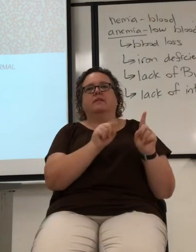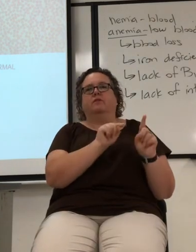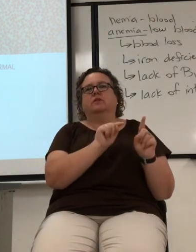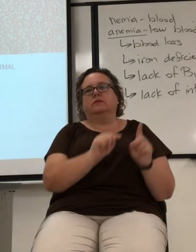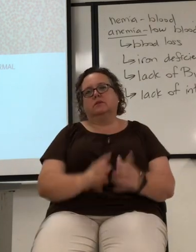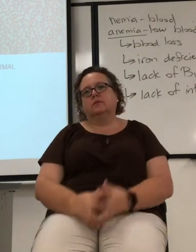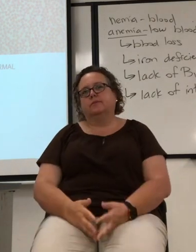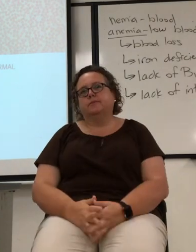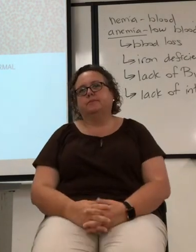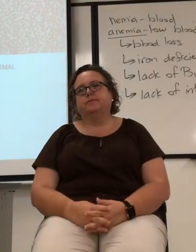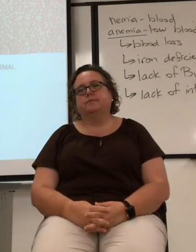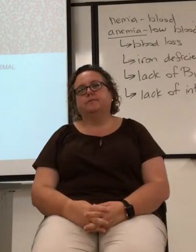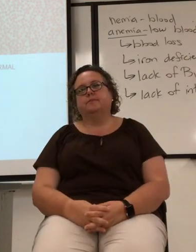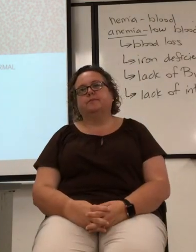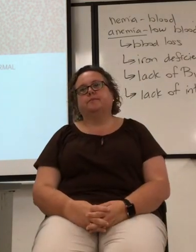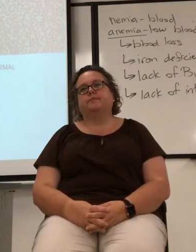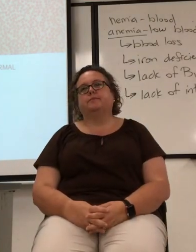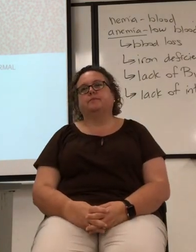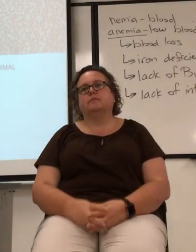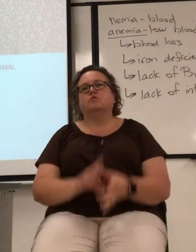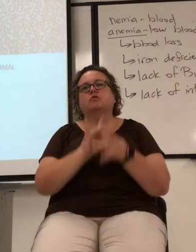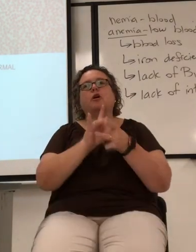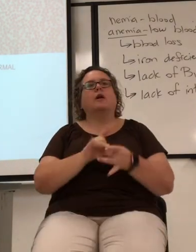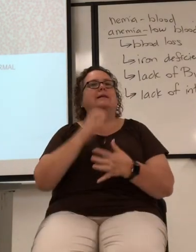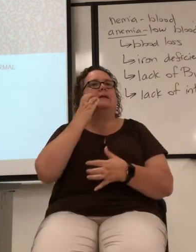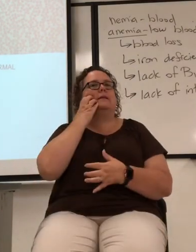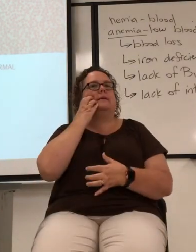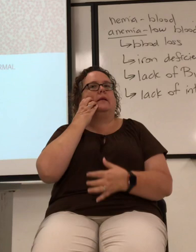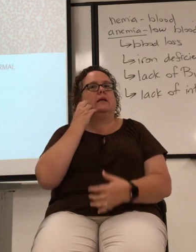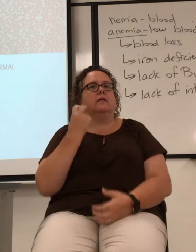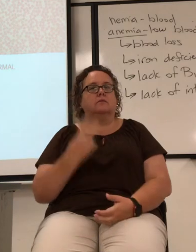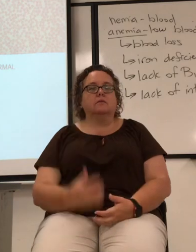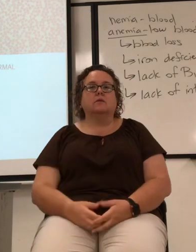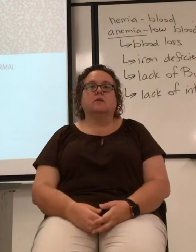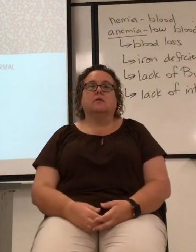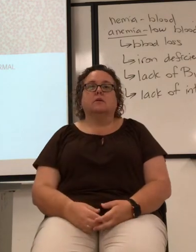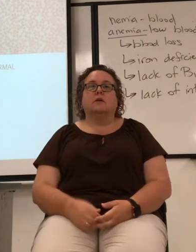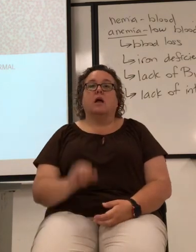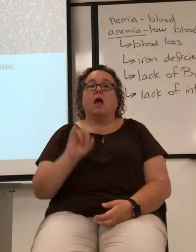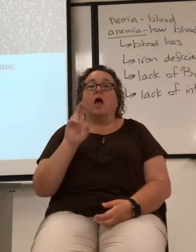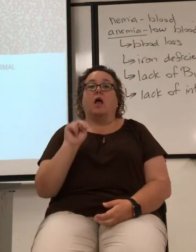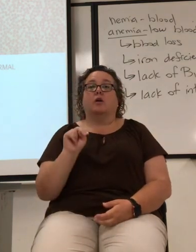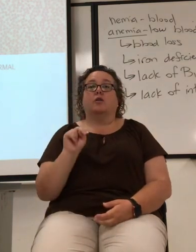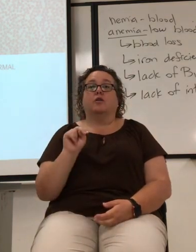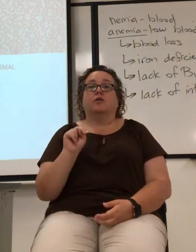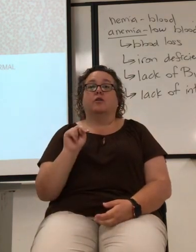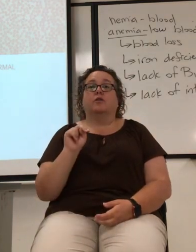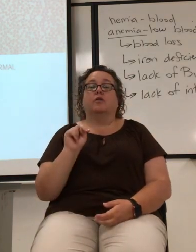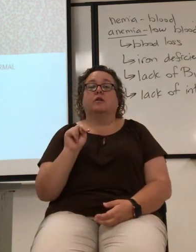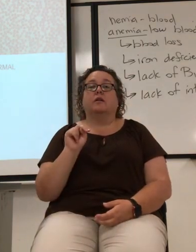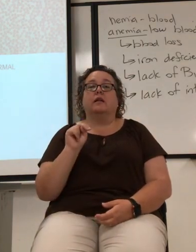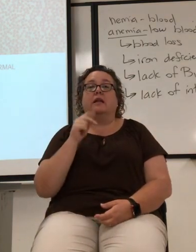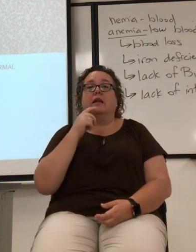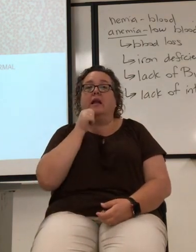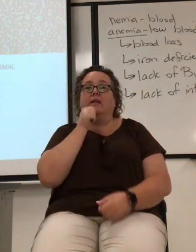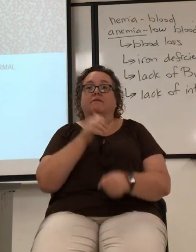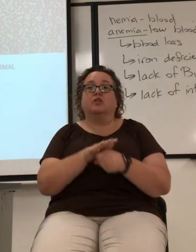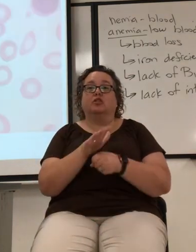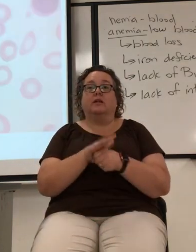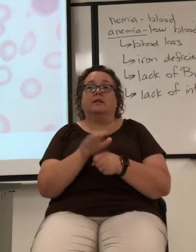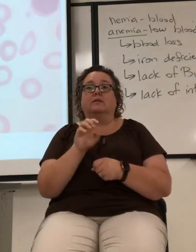there in terms of the density. The iron deficient anemia, you might see cell